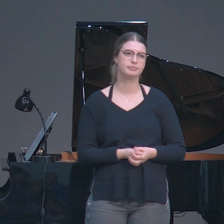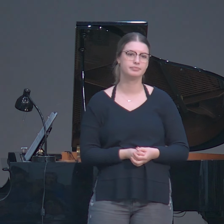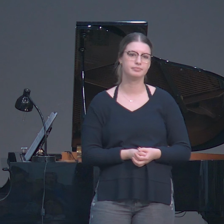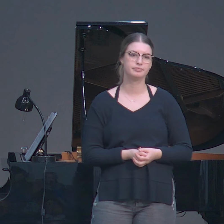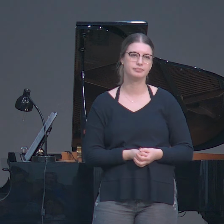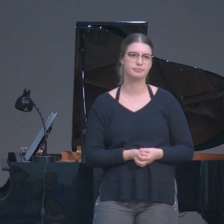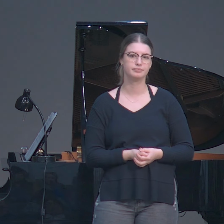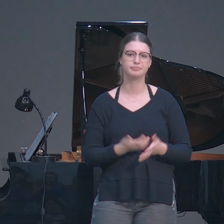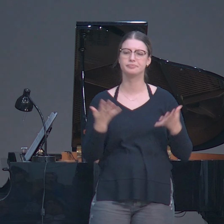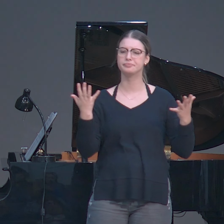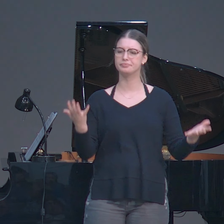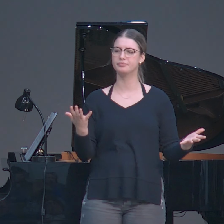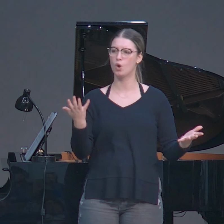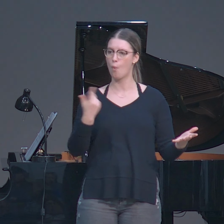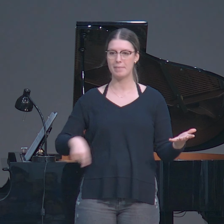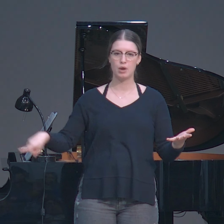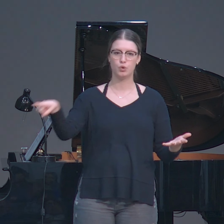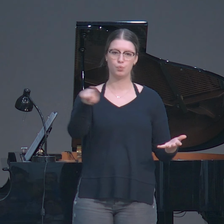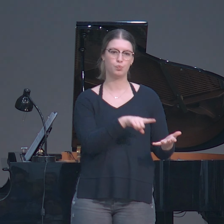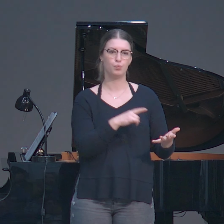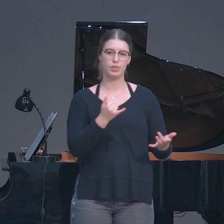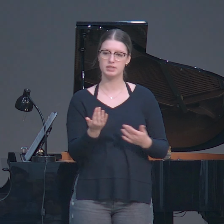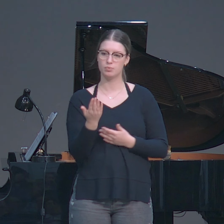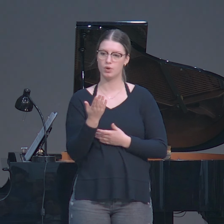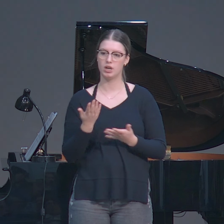So where are you this morning?